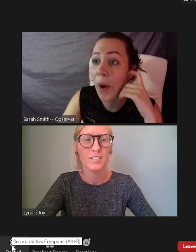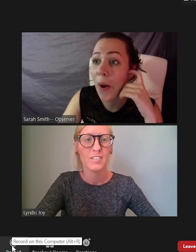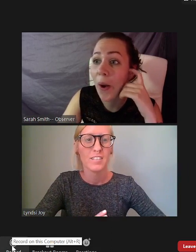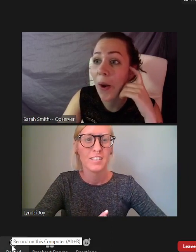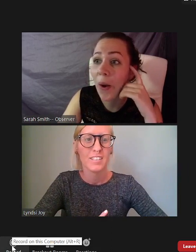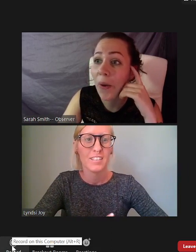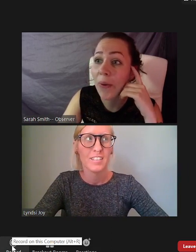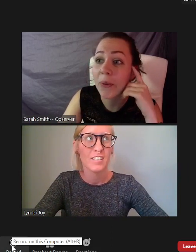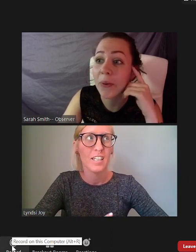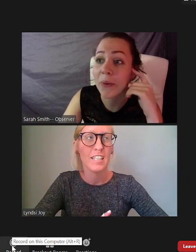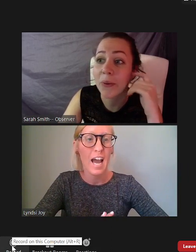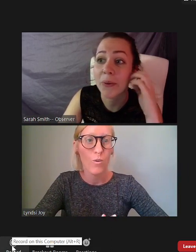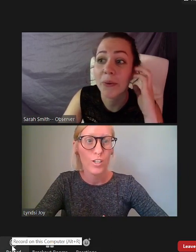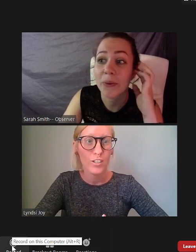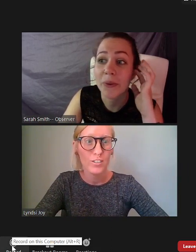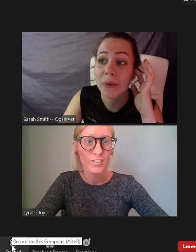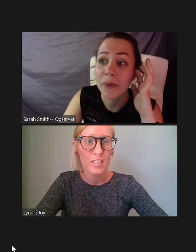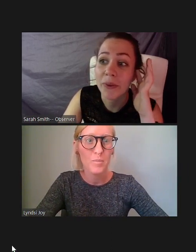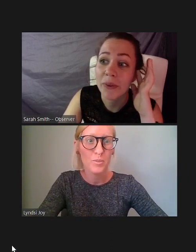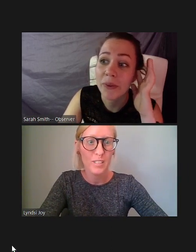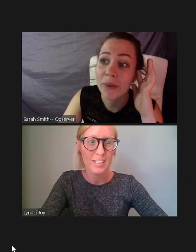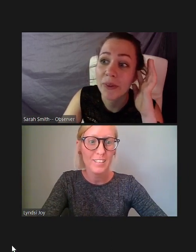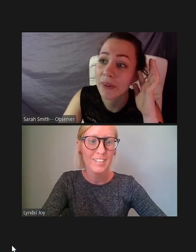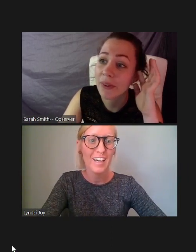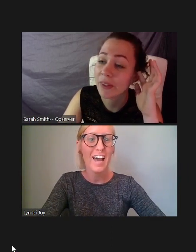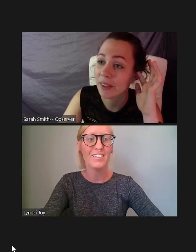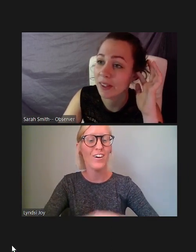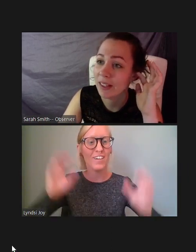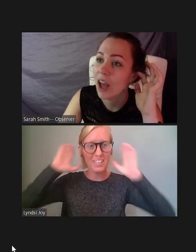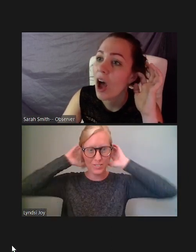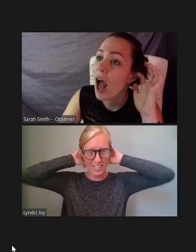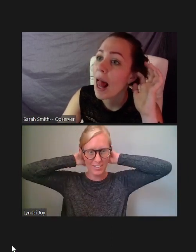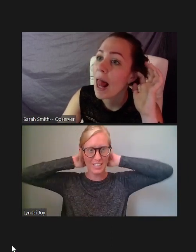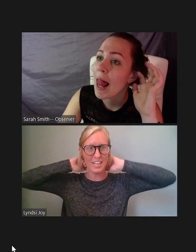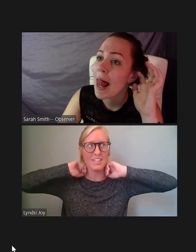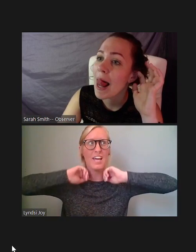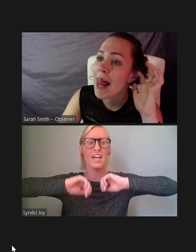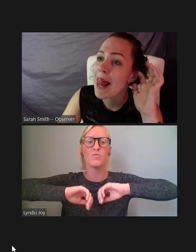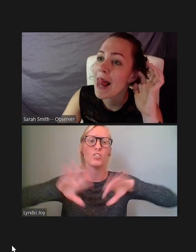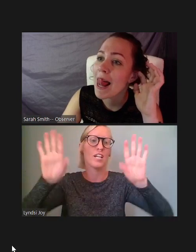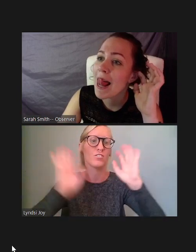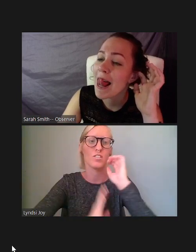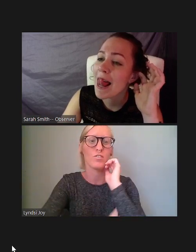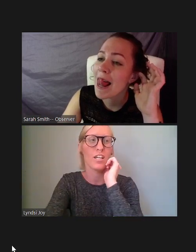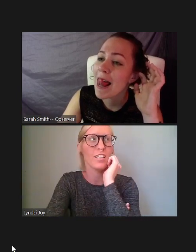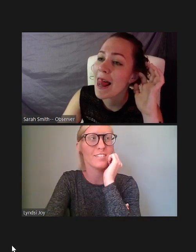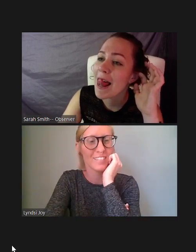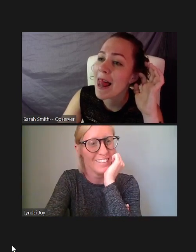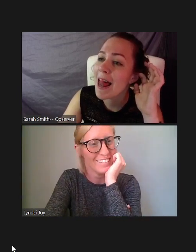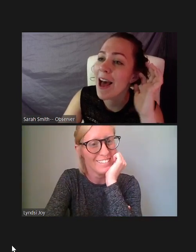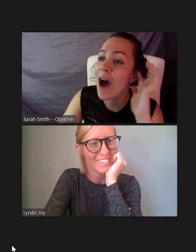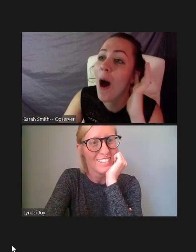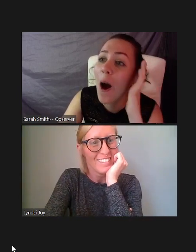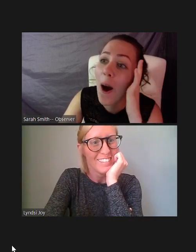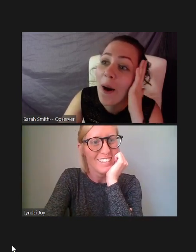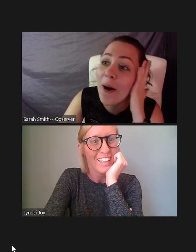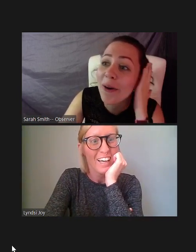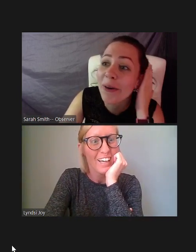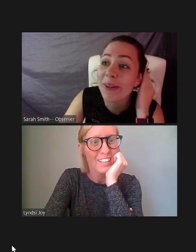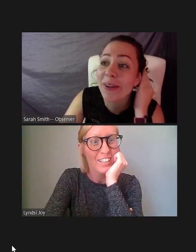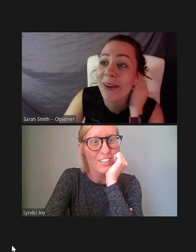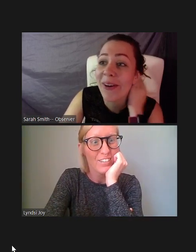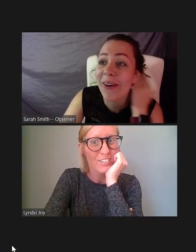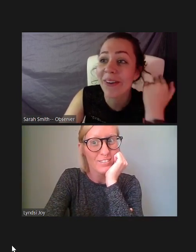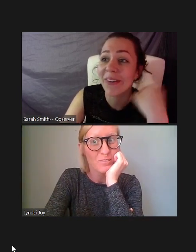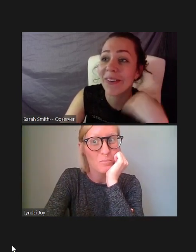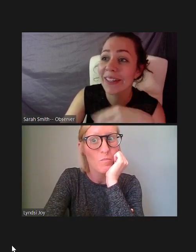like an hour in between. I know, and then it went down again at the end, and we're like, just forget it. Oh